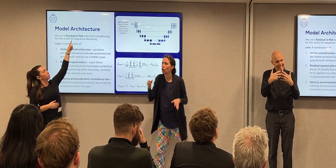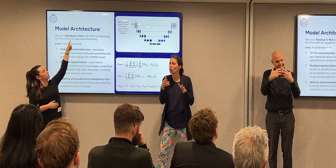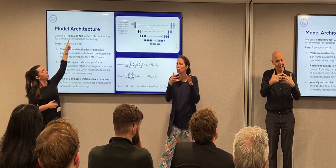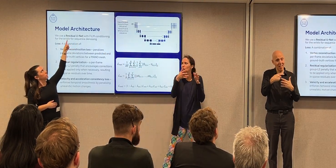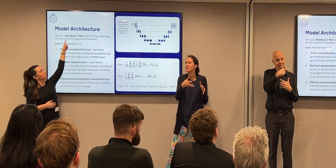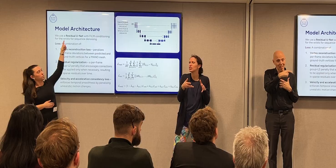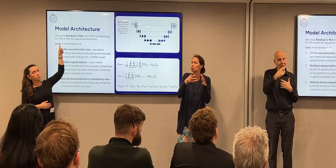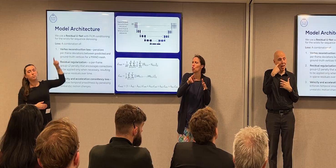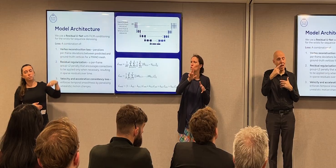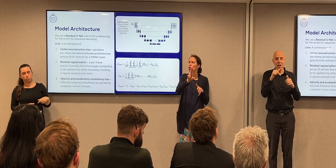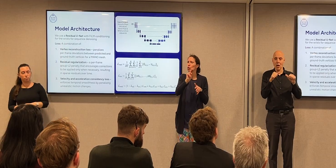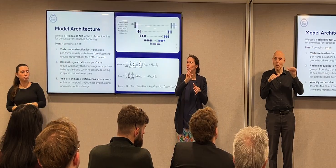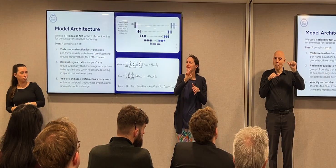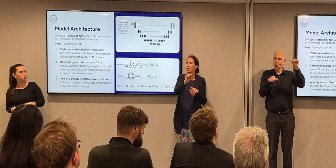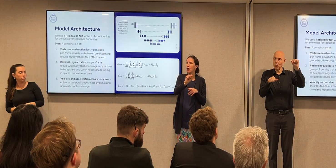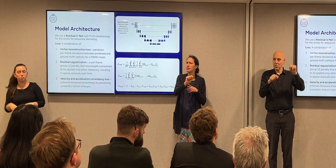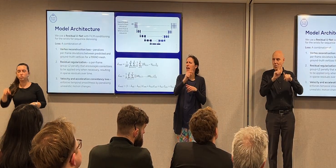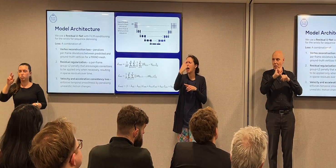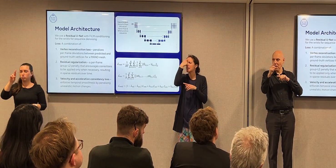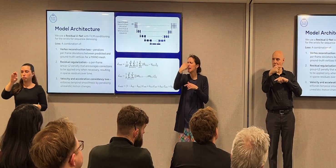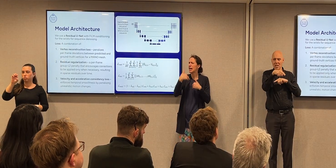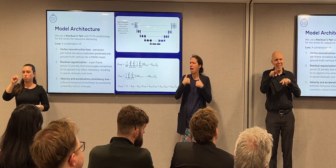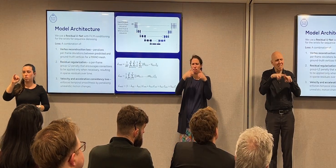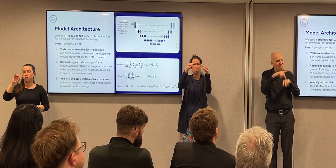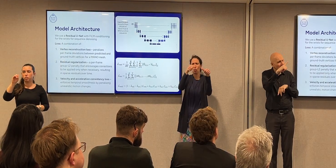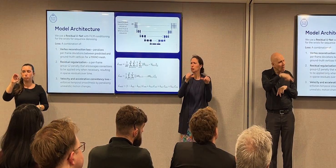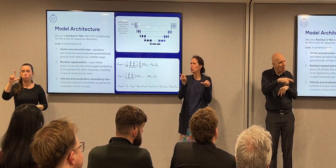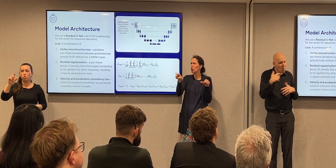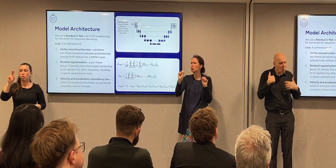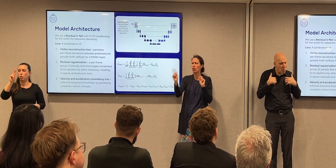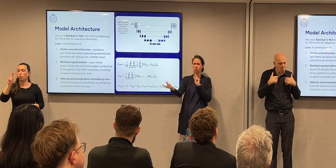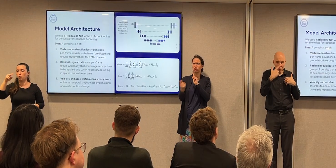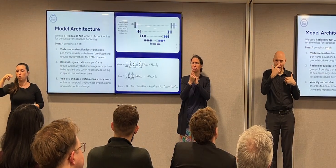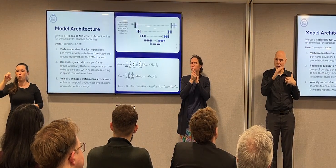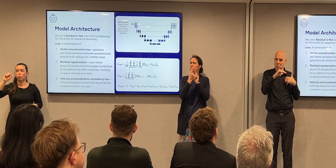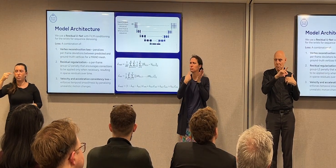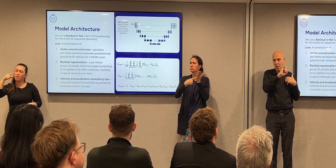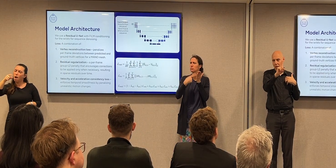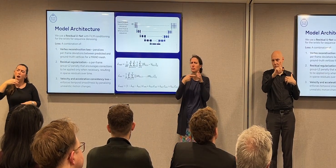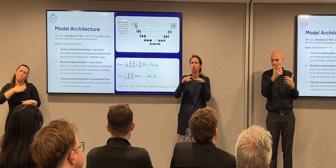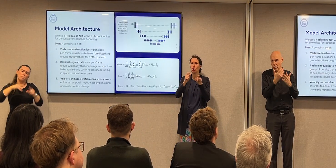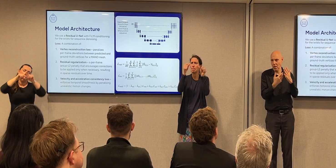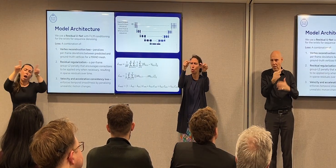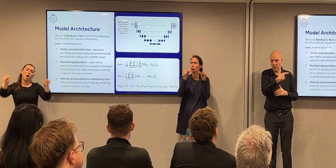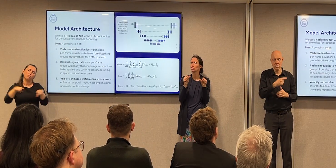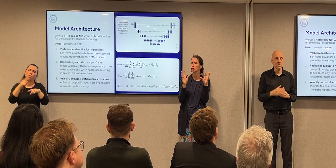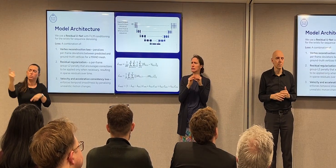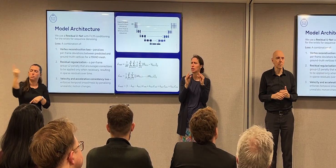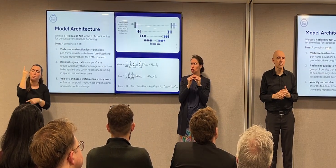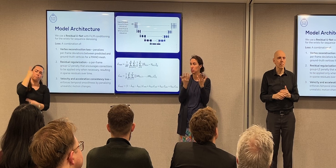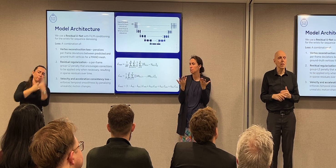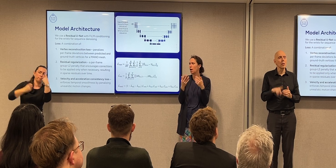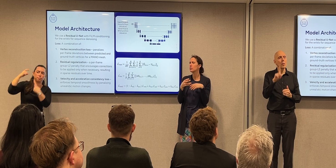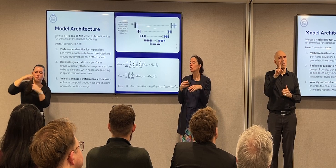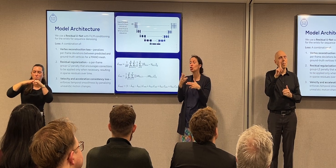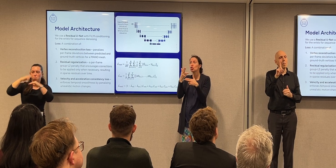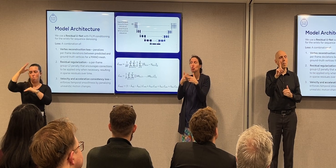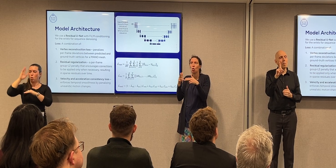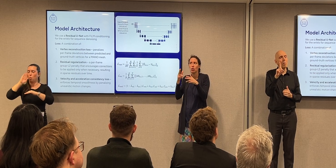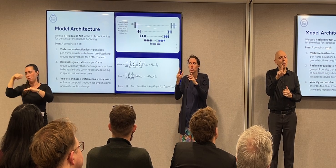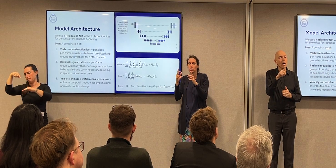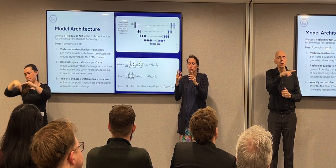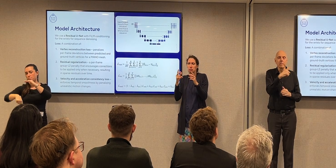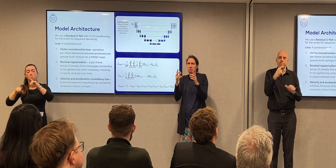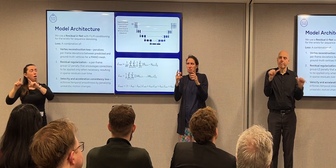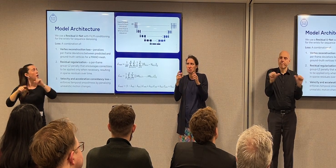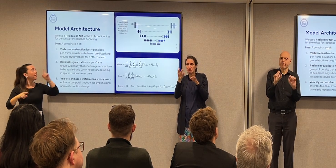I have a poster spot, so feel free to come up and talk to me about this. But in short terms, we're